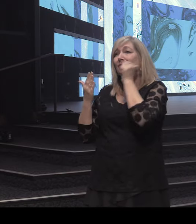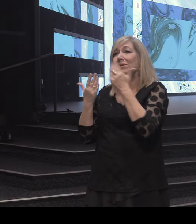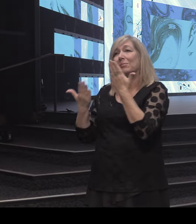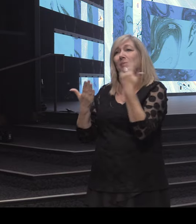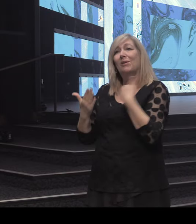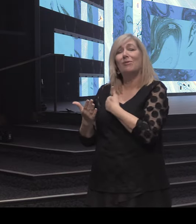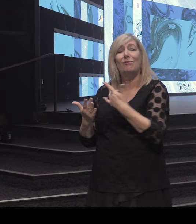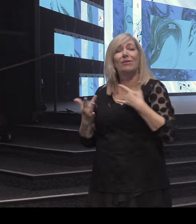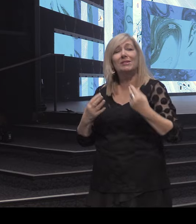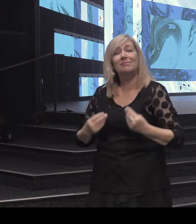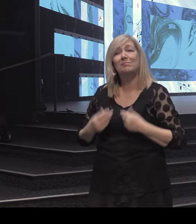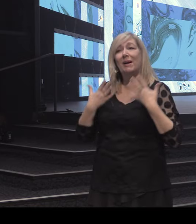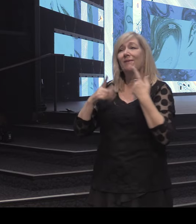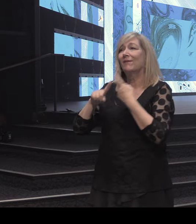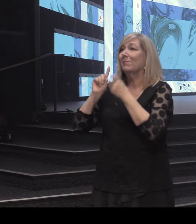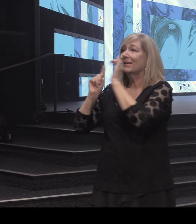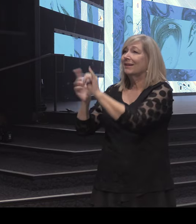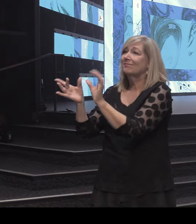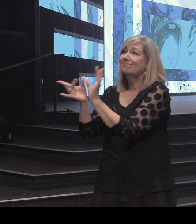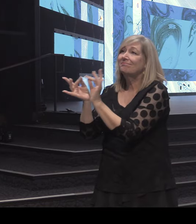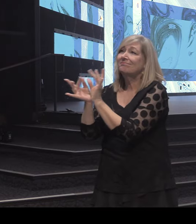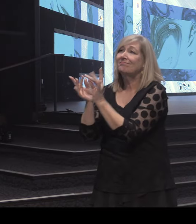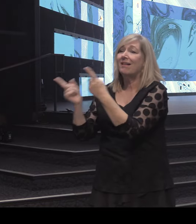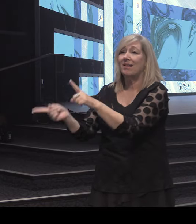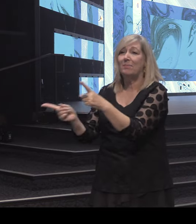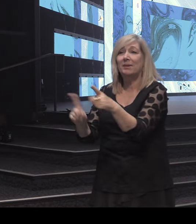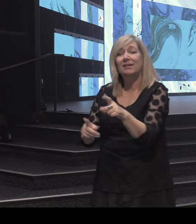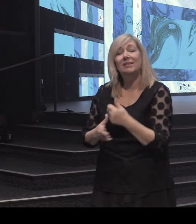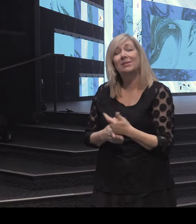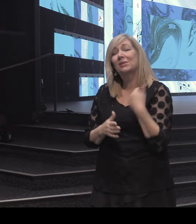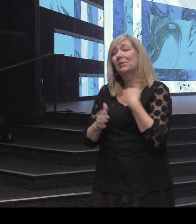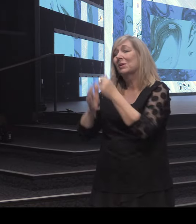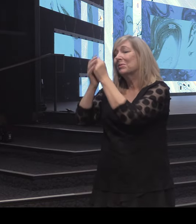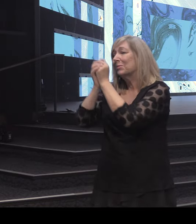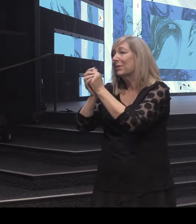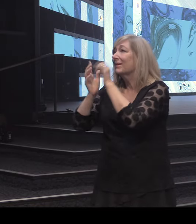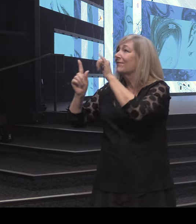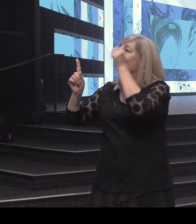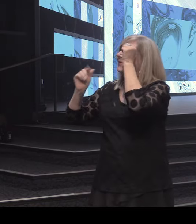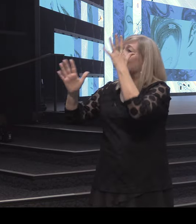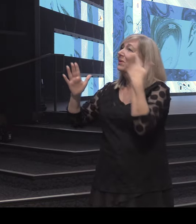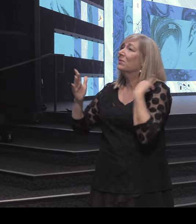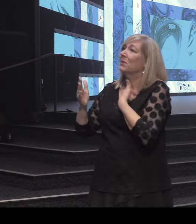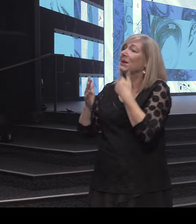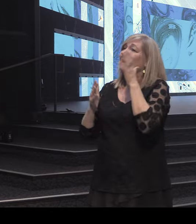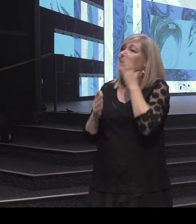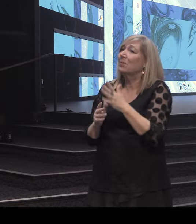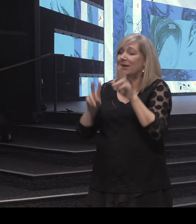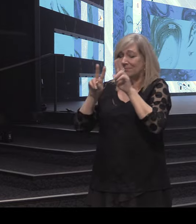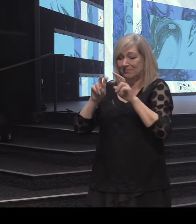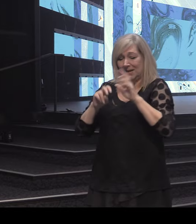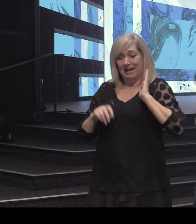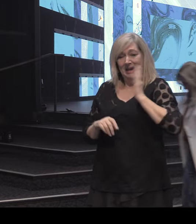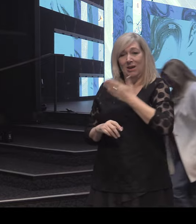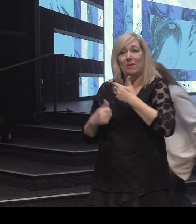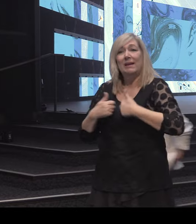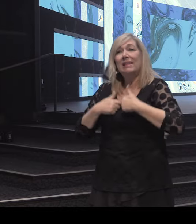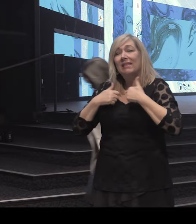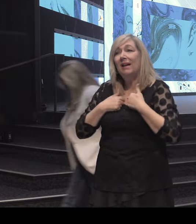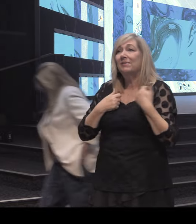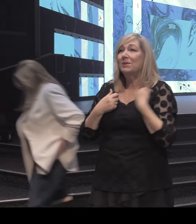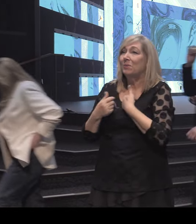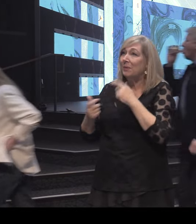inspired. Father, here in your presence, we pray that we will examine our own stability, the pillars and the